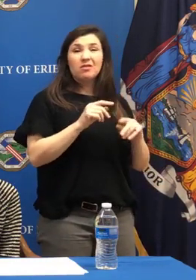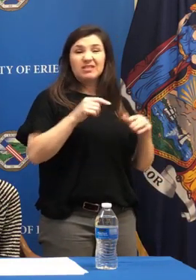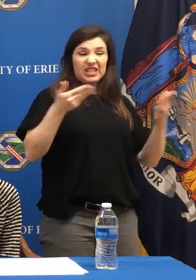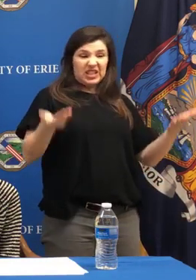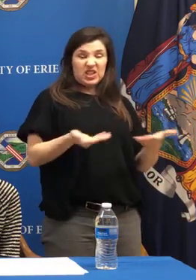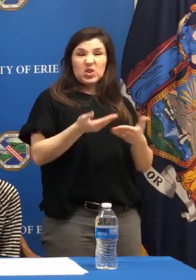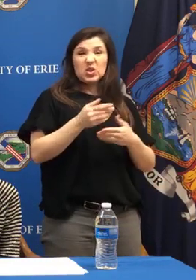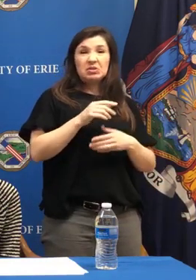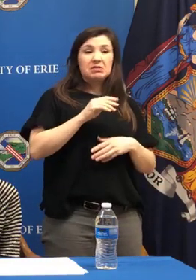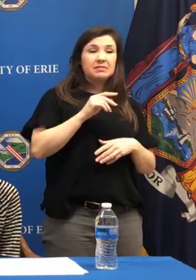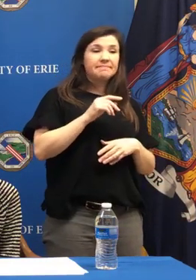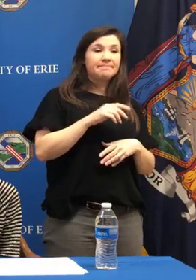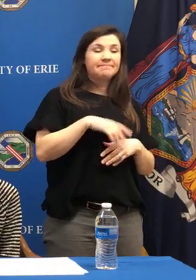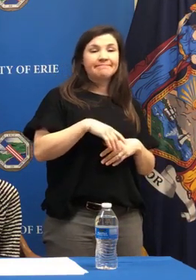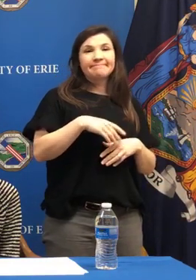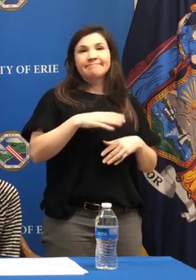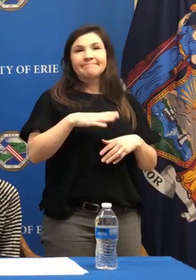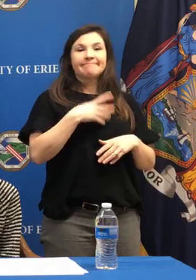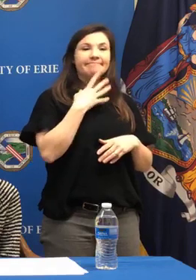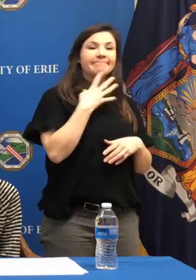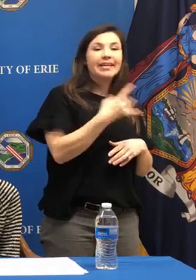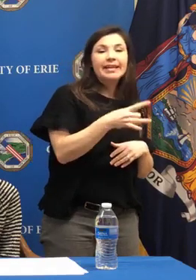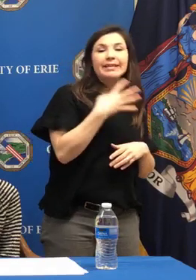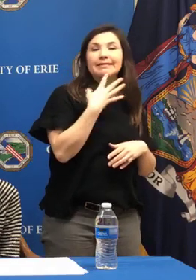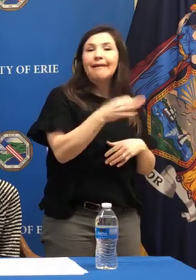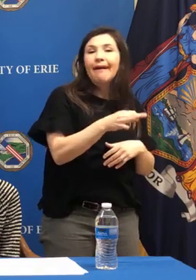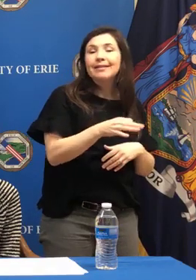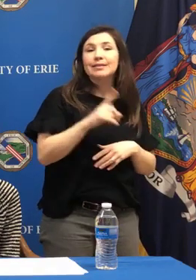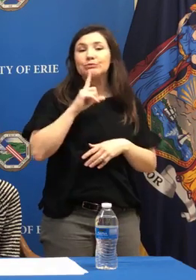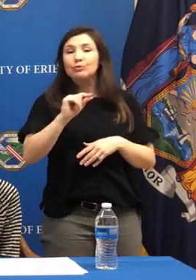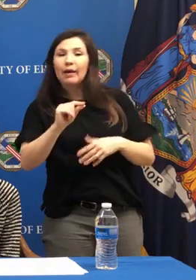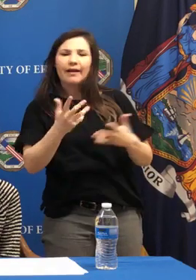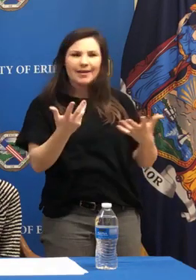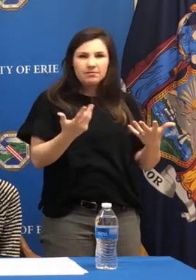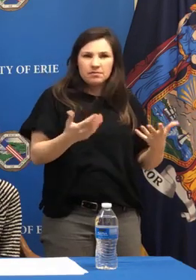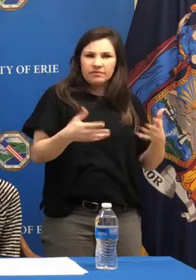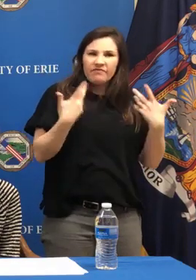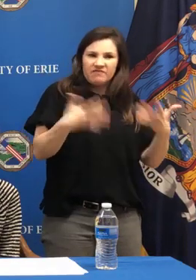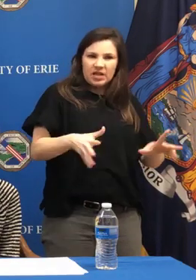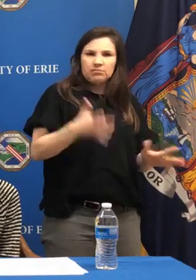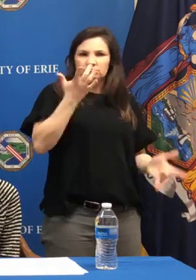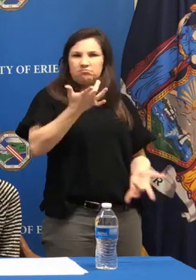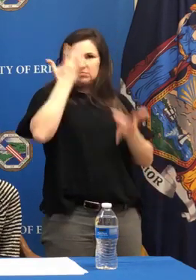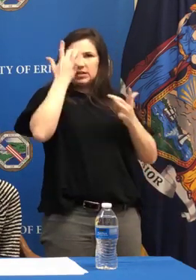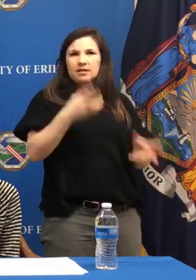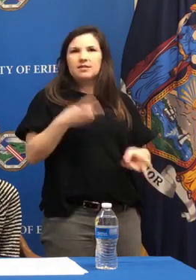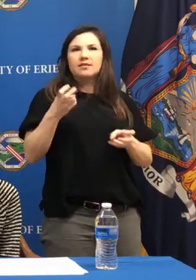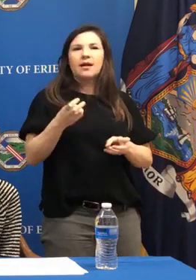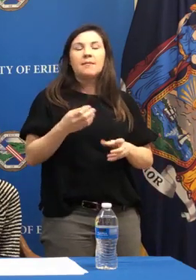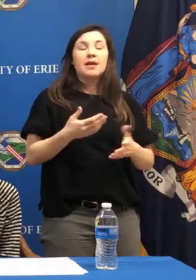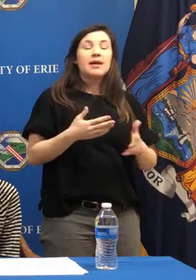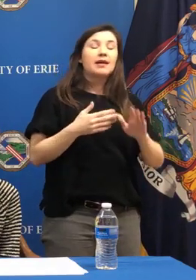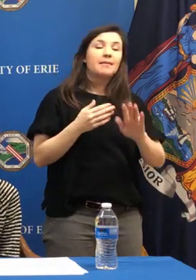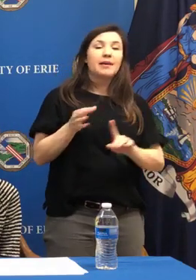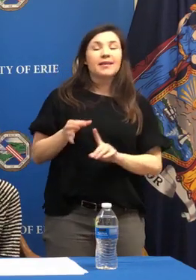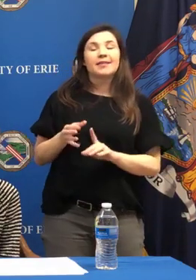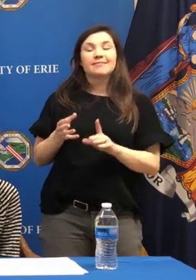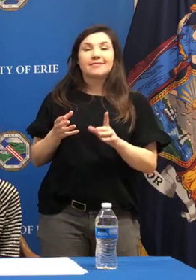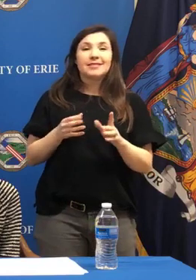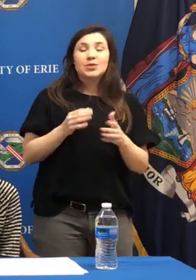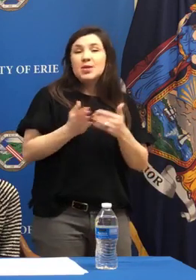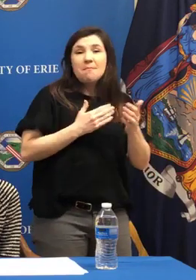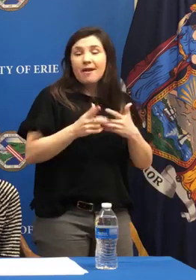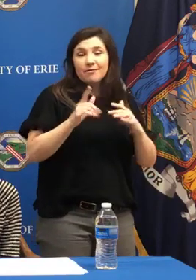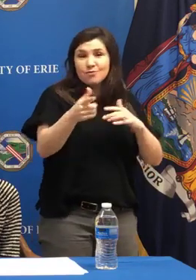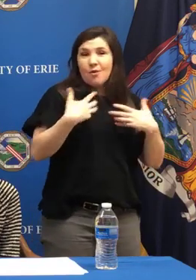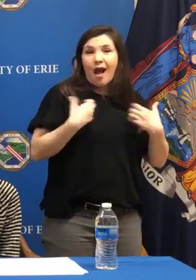and 20s. So just because you're young and maybe in the best shape of your life, except for Richard Durwald, who's in great shape no matter how old he